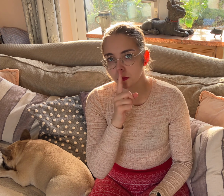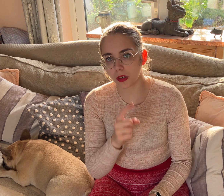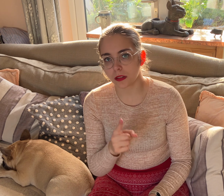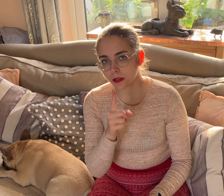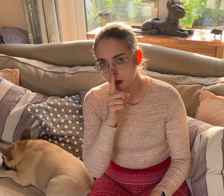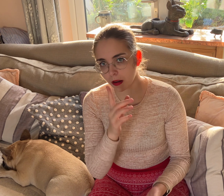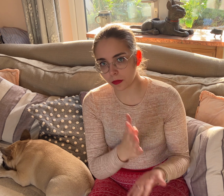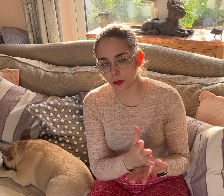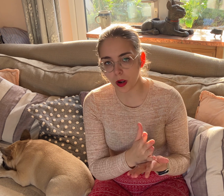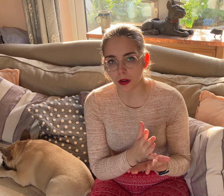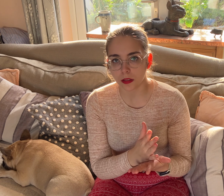myself.